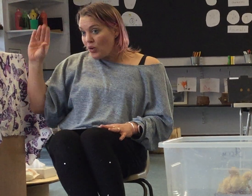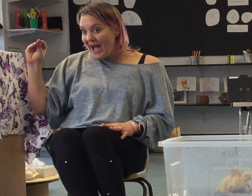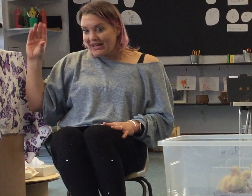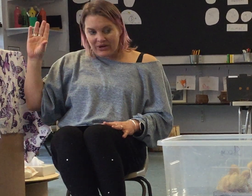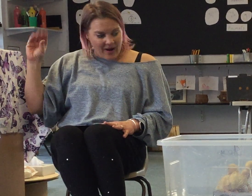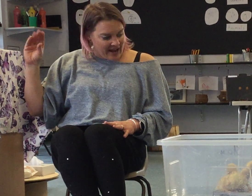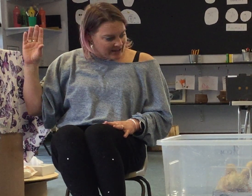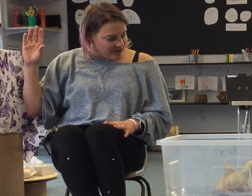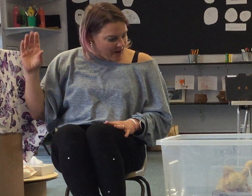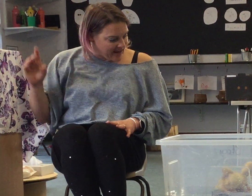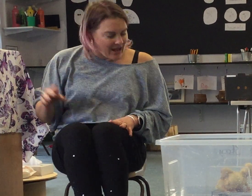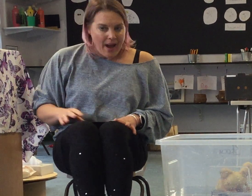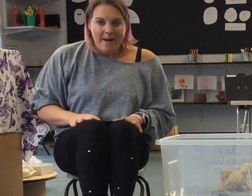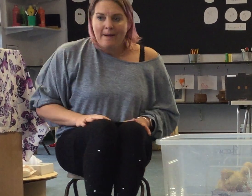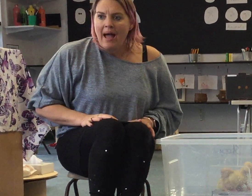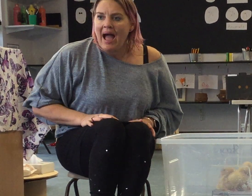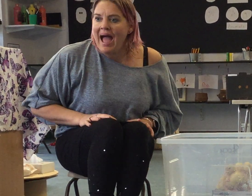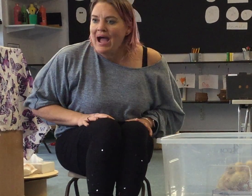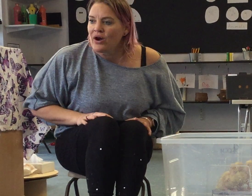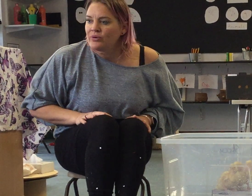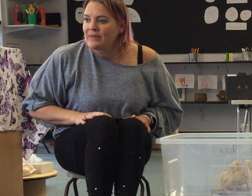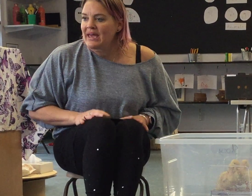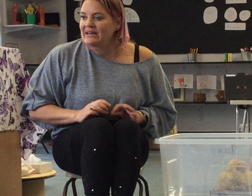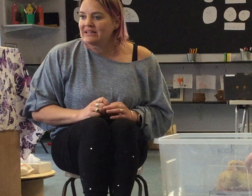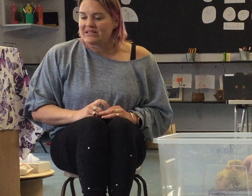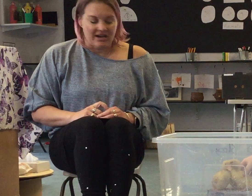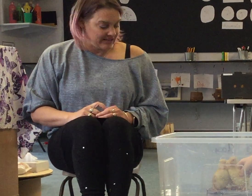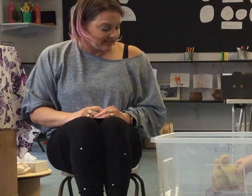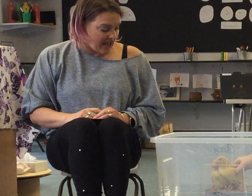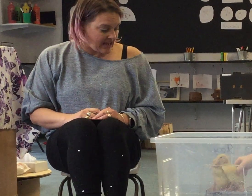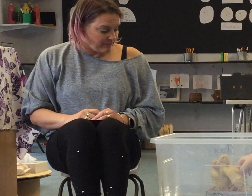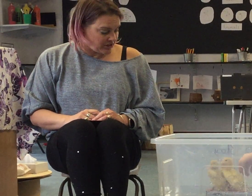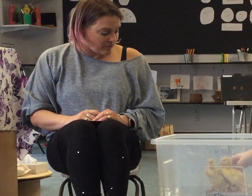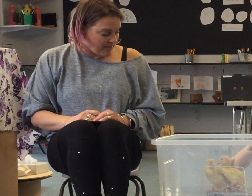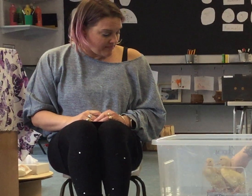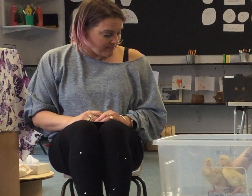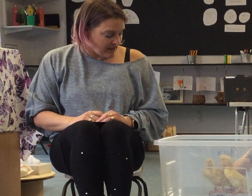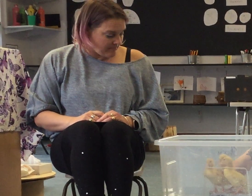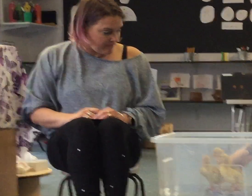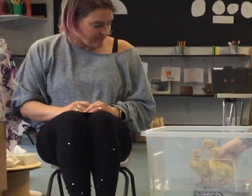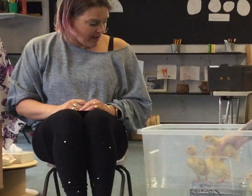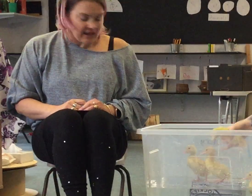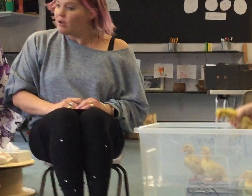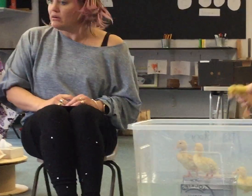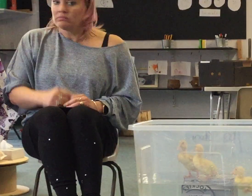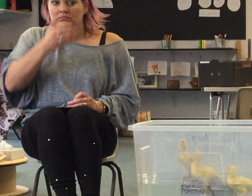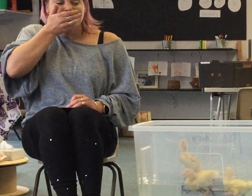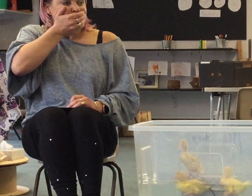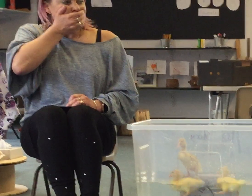quack, quack, quack. How many ducks came swimming back?